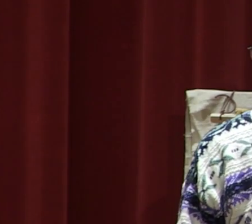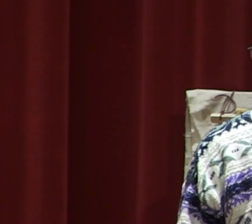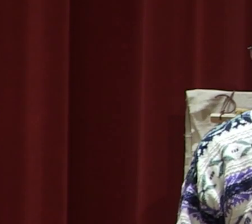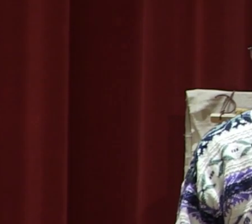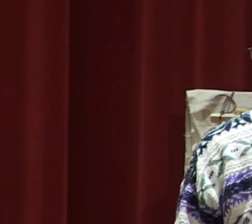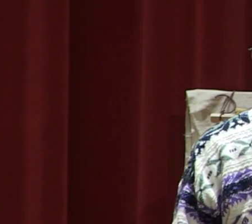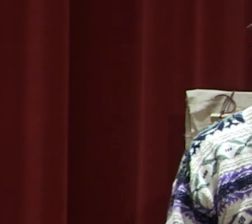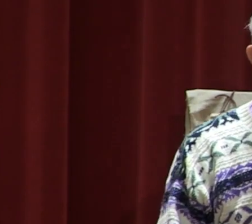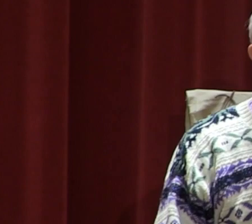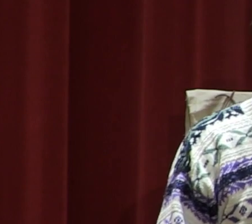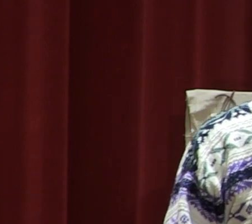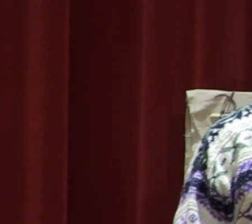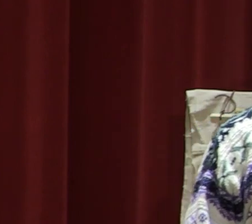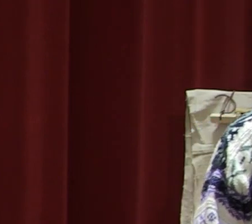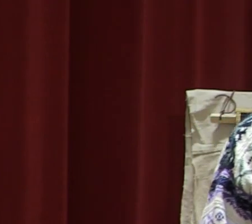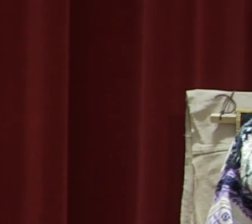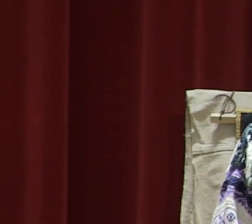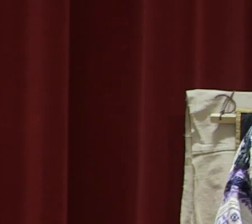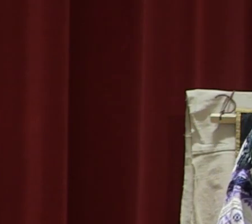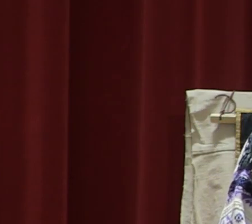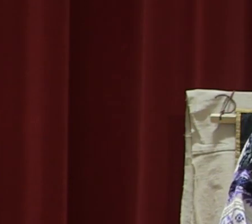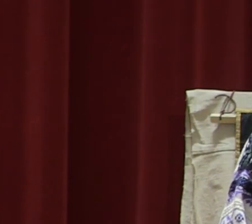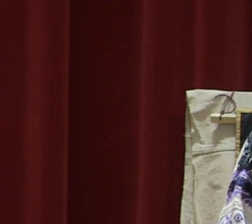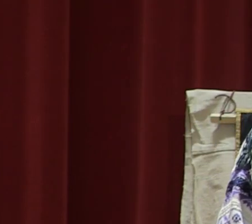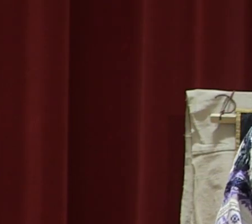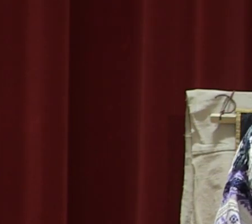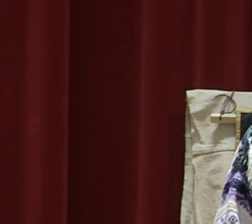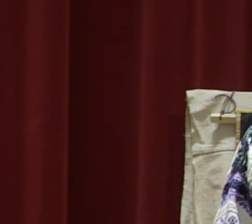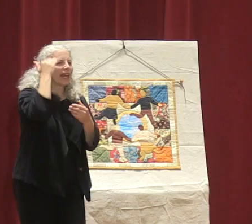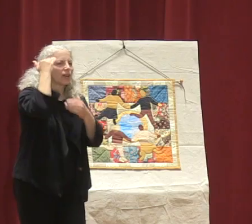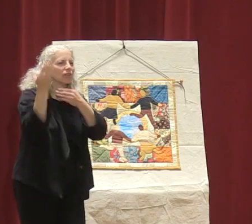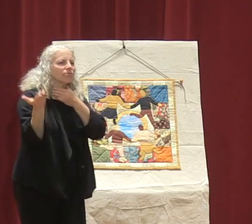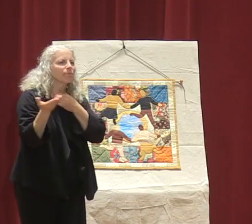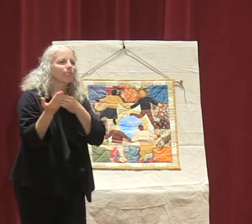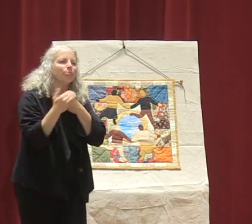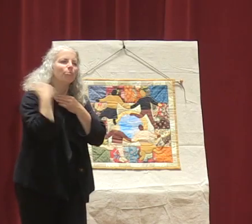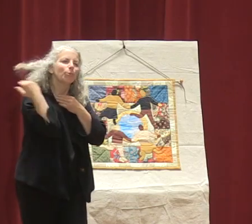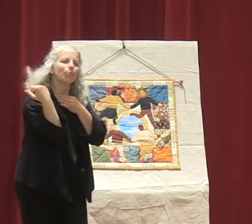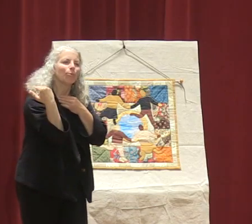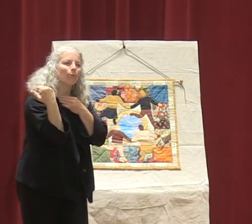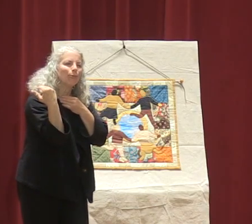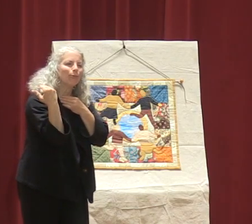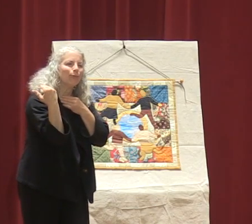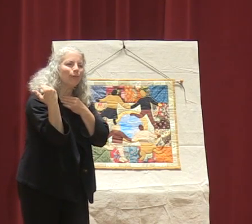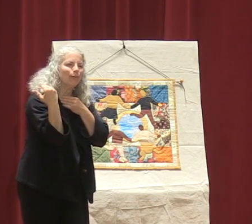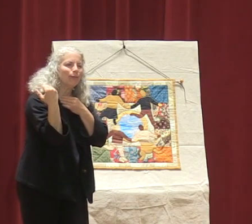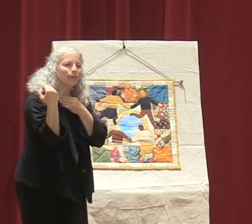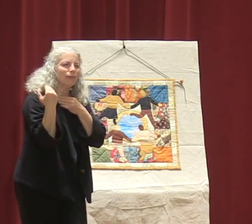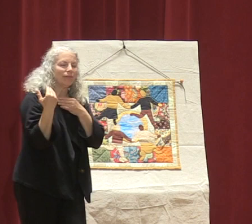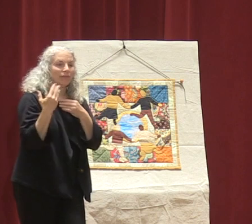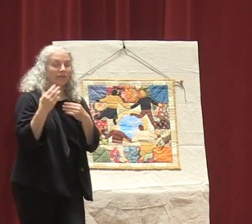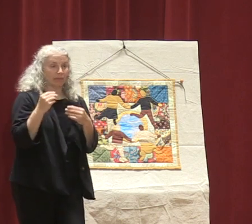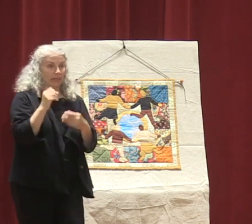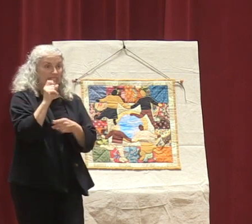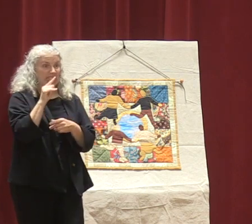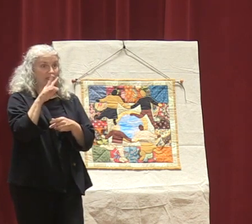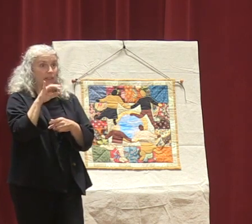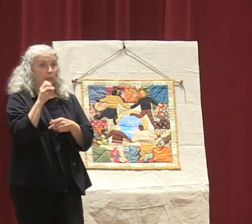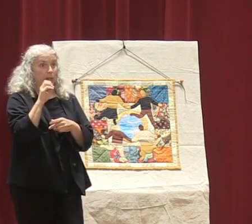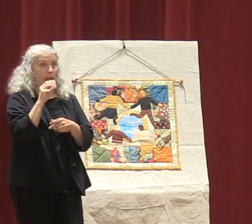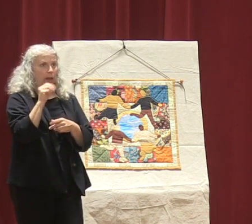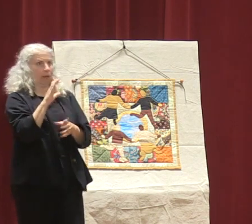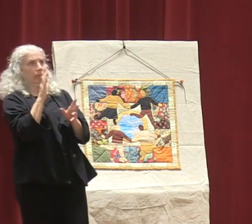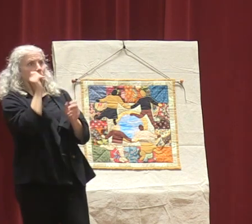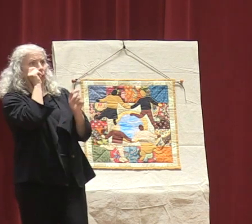neck. For you see, it had no head. Well, as surprised as Stevie Mac was,